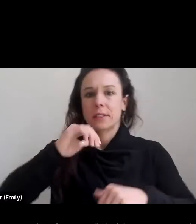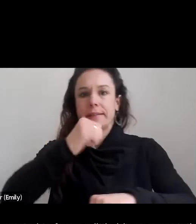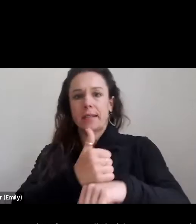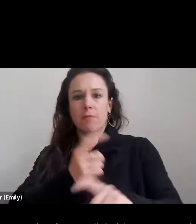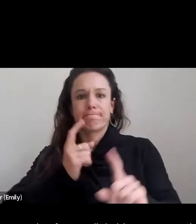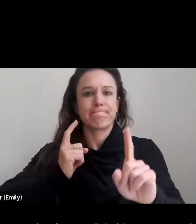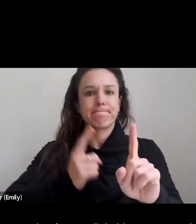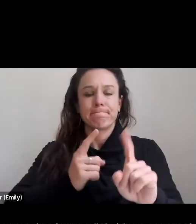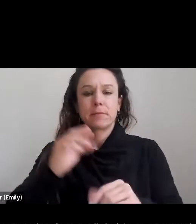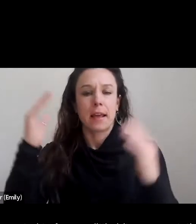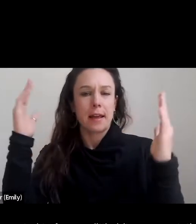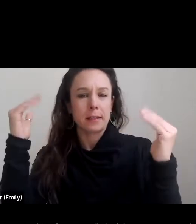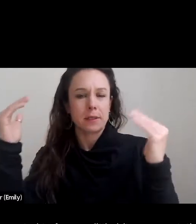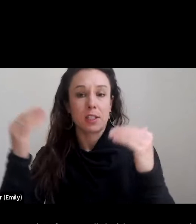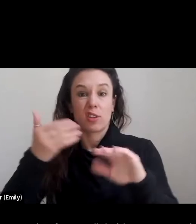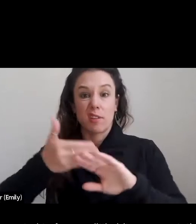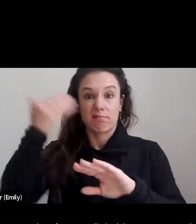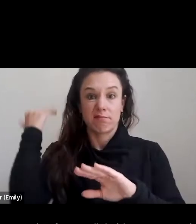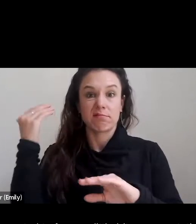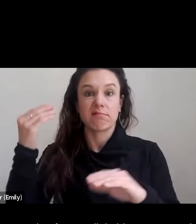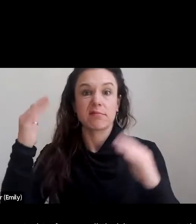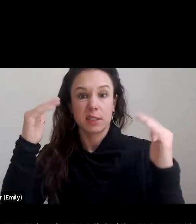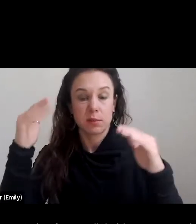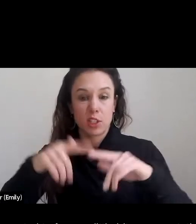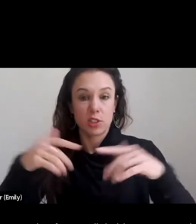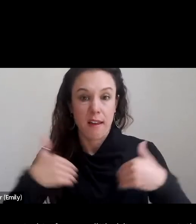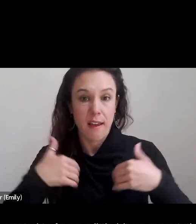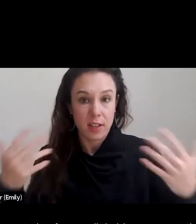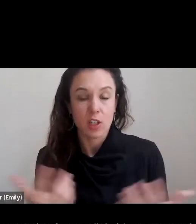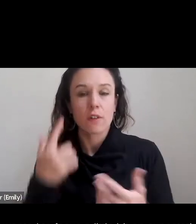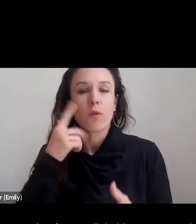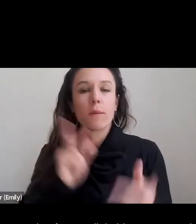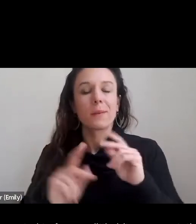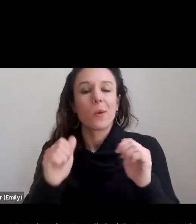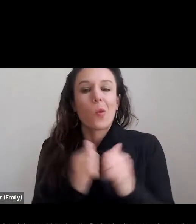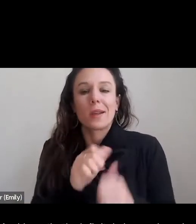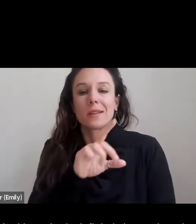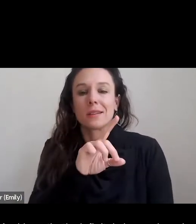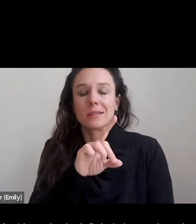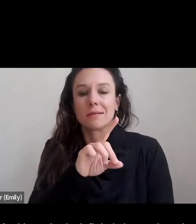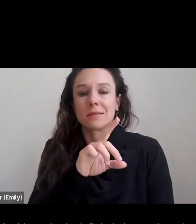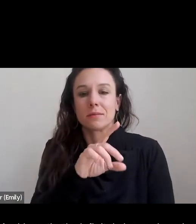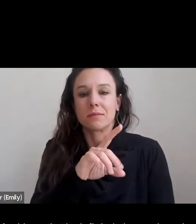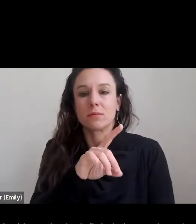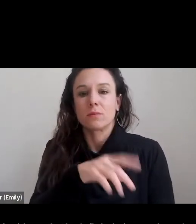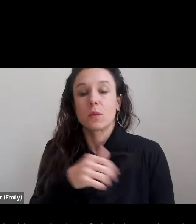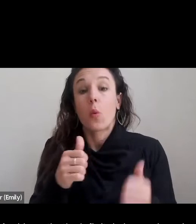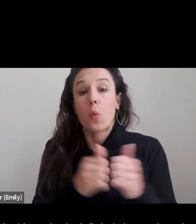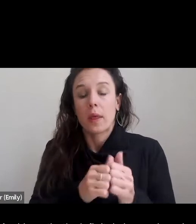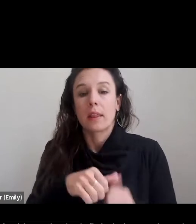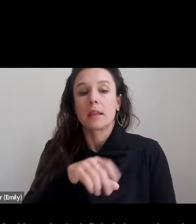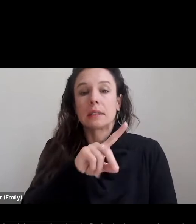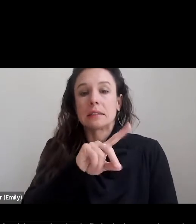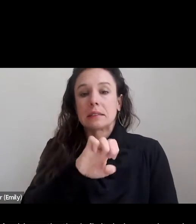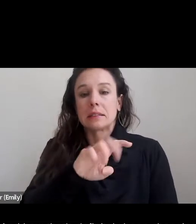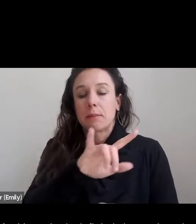sort of history of expectations that we have set for people with disabilities and how that's definitely been changing. We've watched that